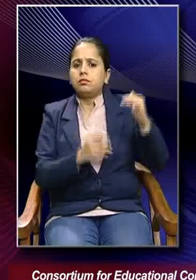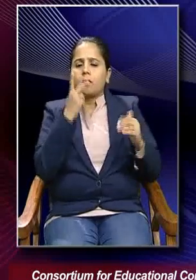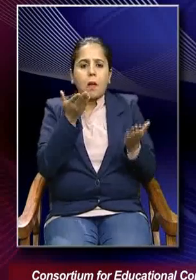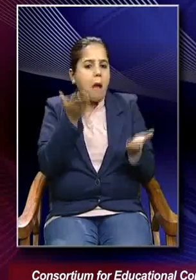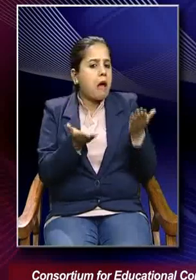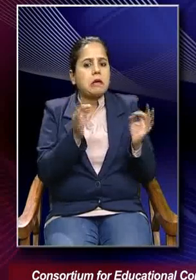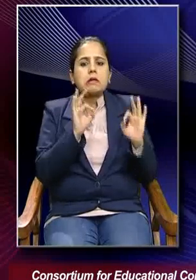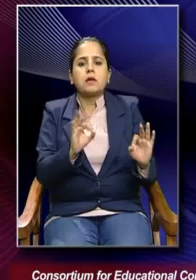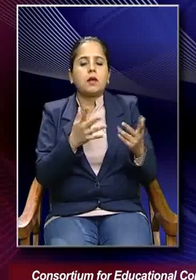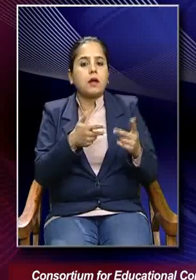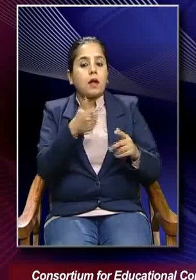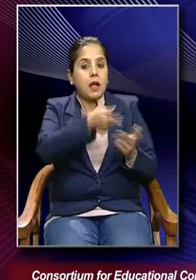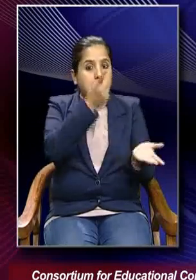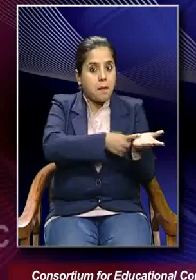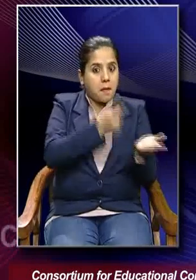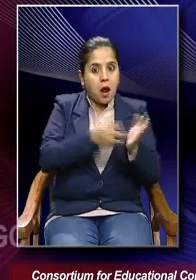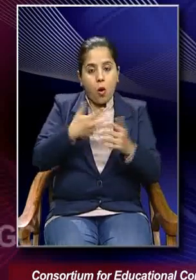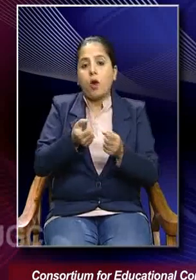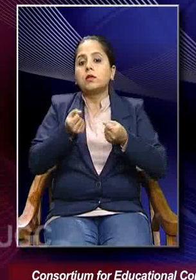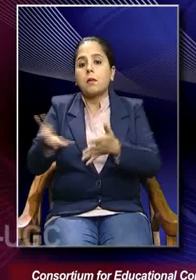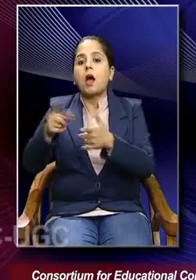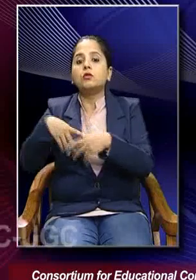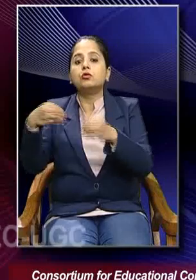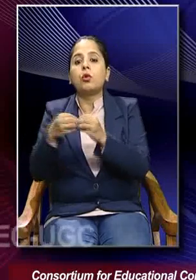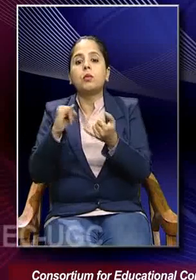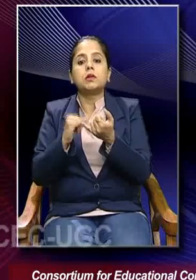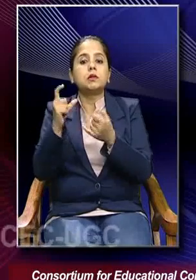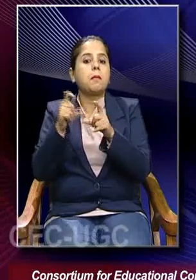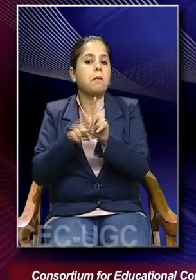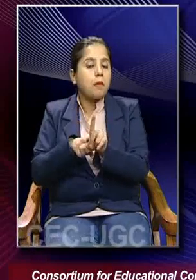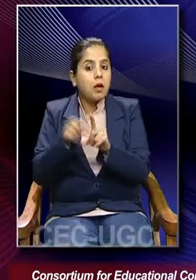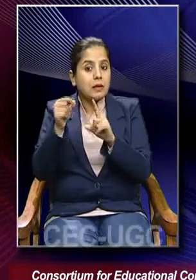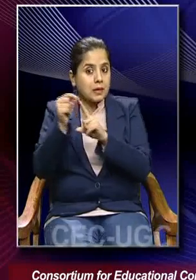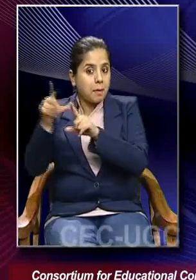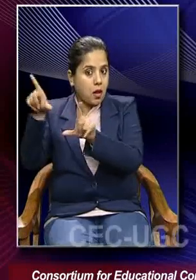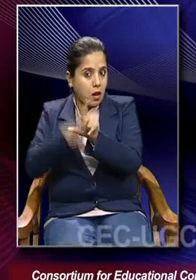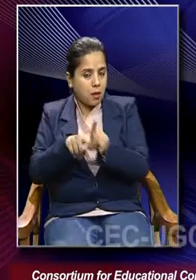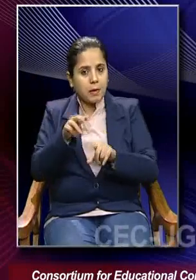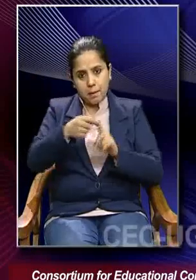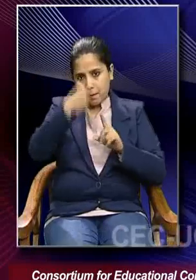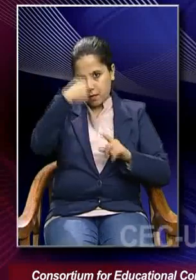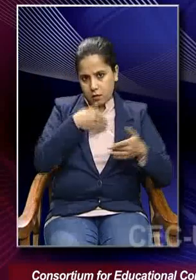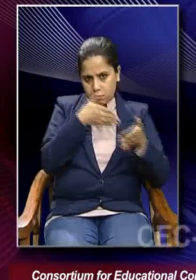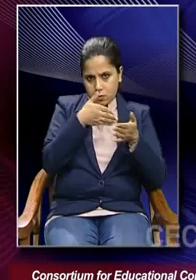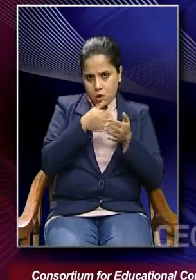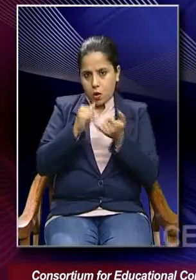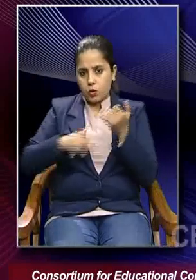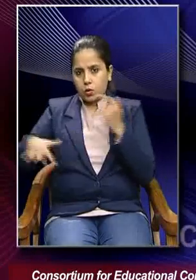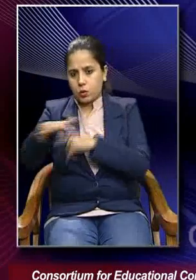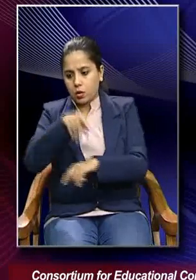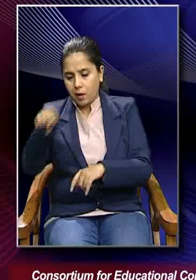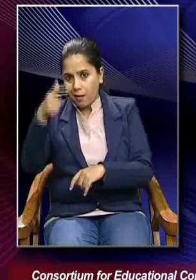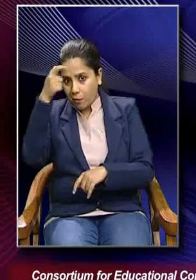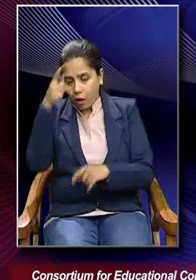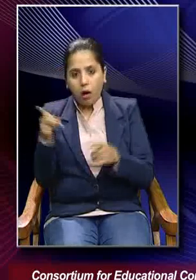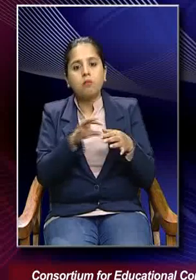between the demand and supply of job. So this is the relation between the personal trouble and the social milieu. So